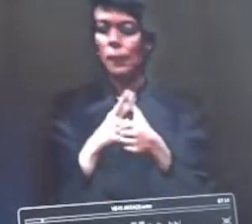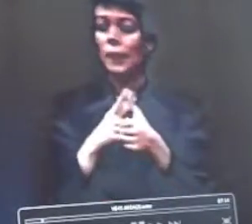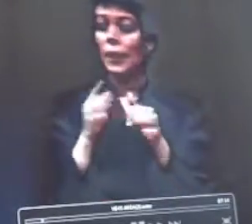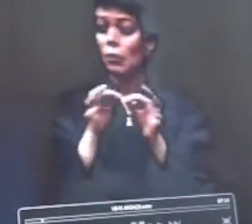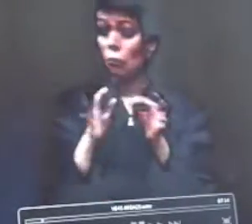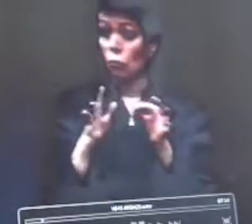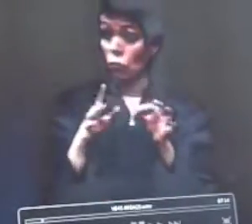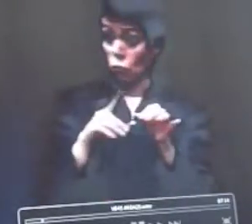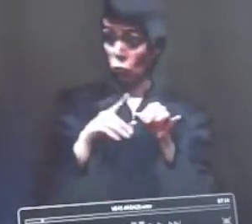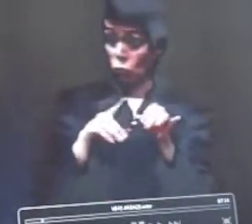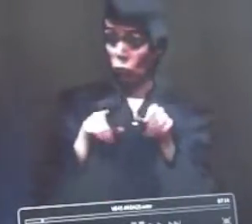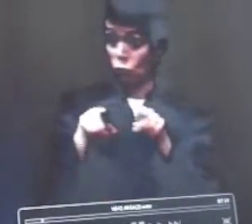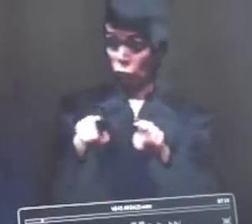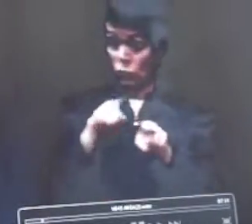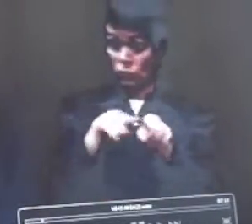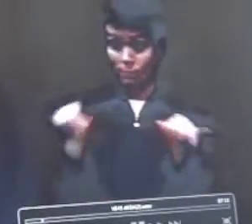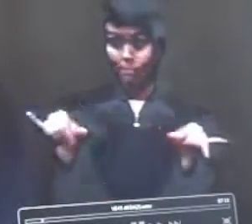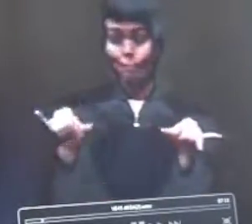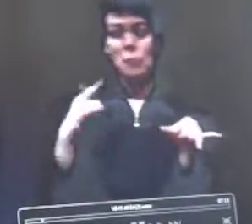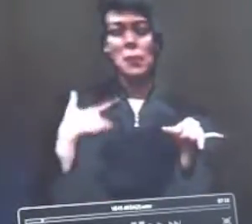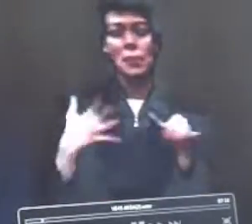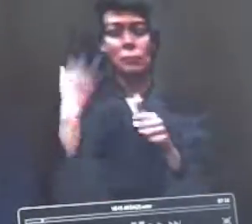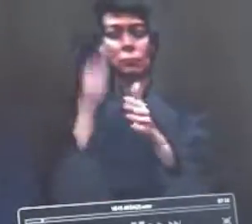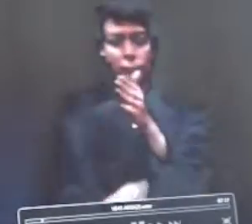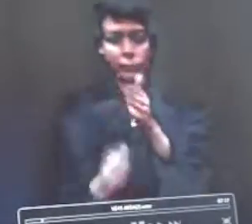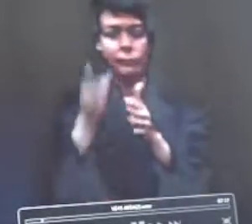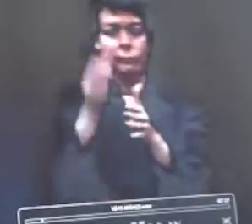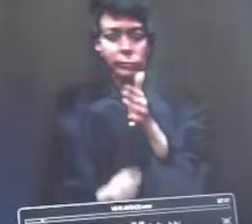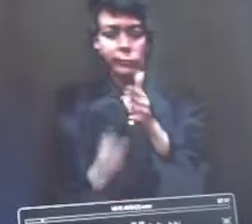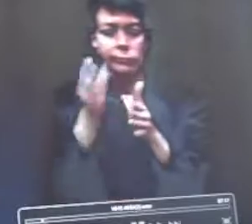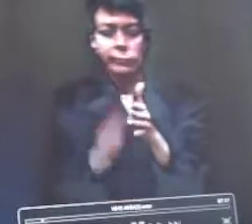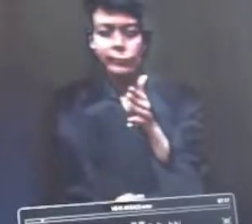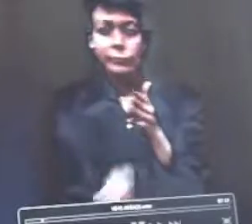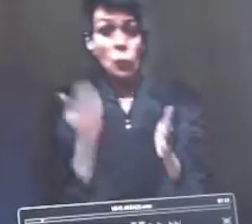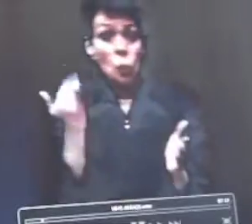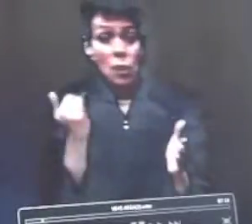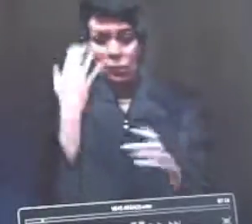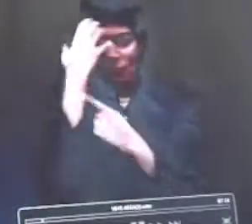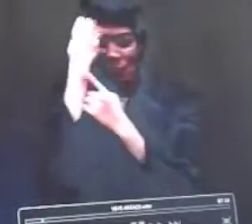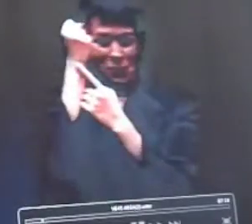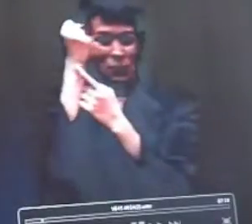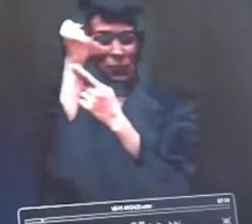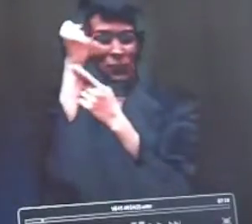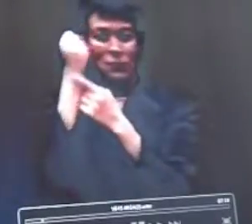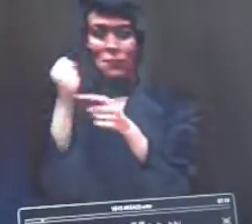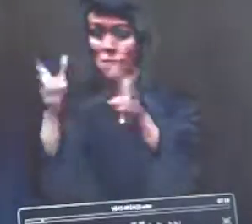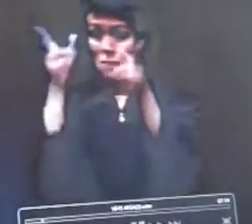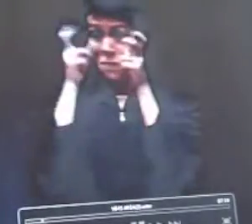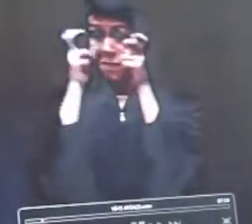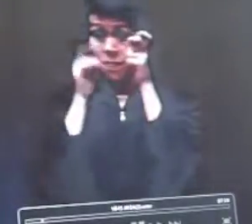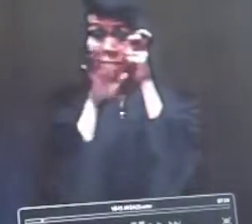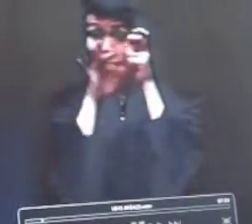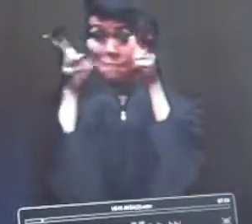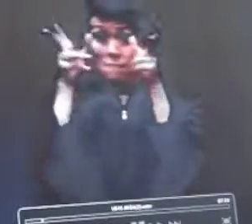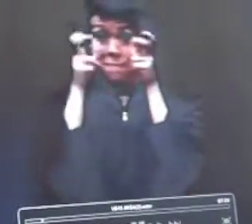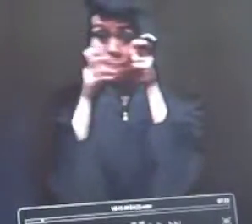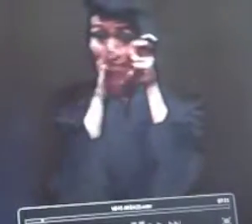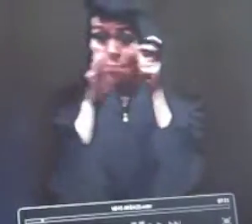The type of errors that occurred during simultaneous interpreting was a lot of omission. That's because